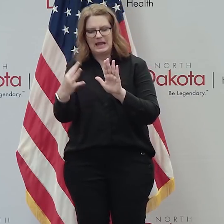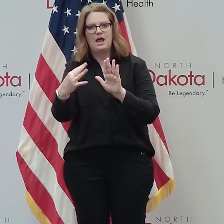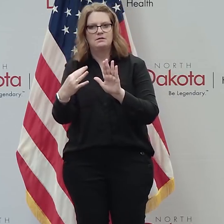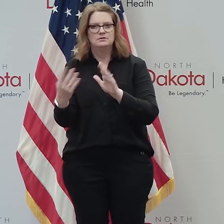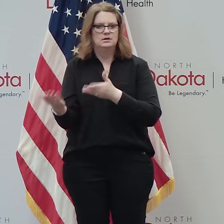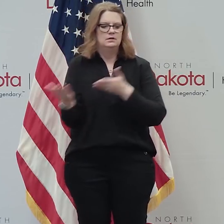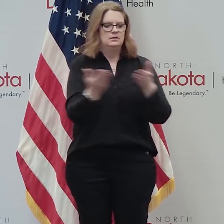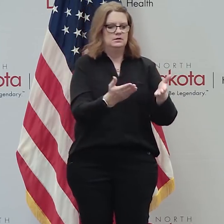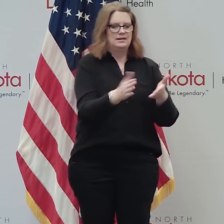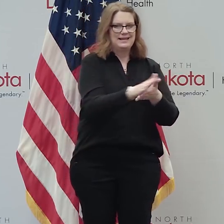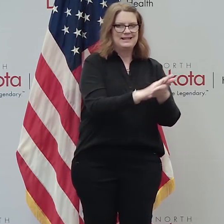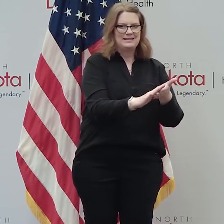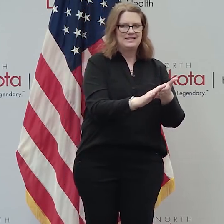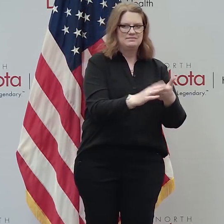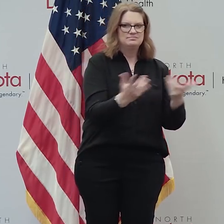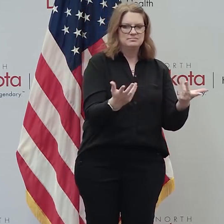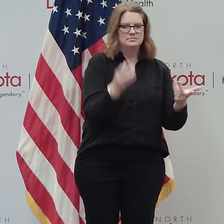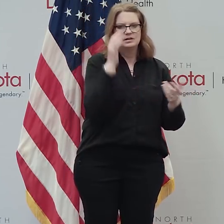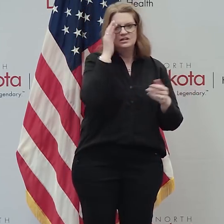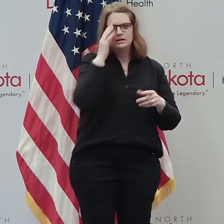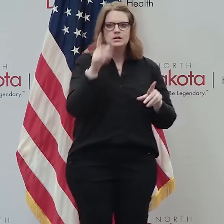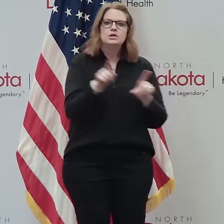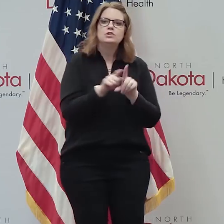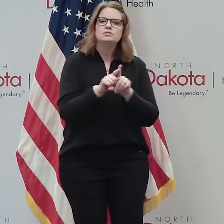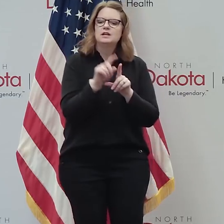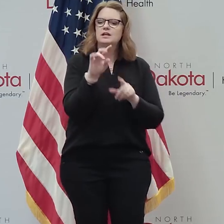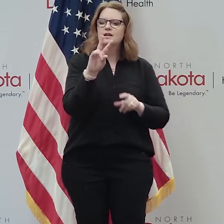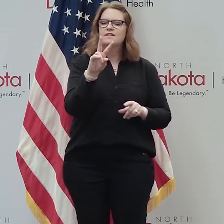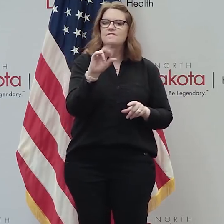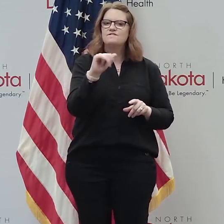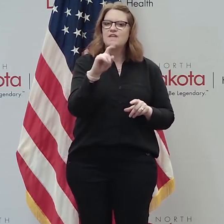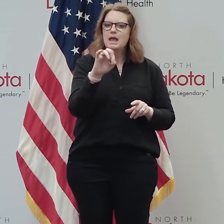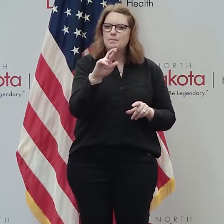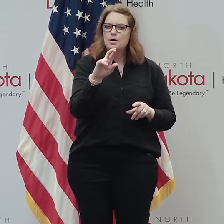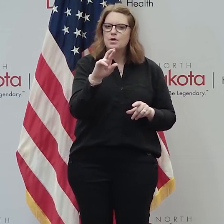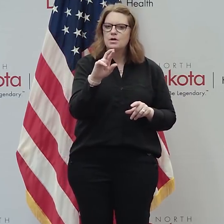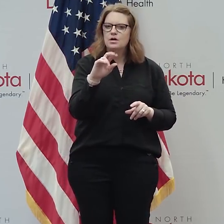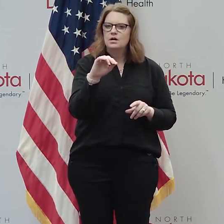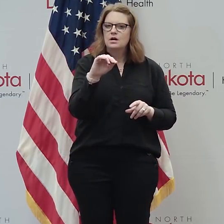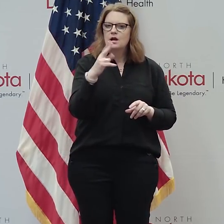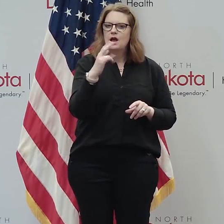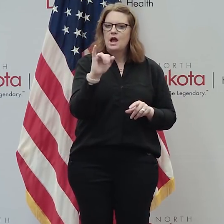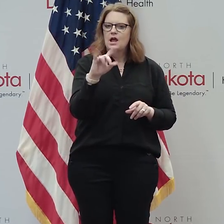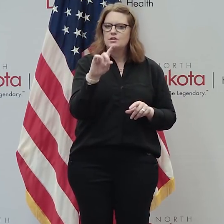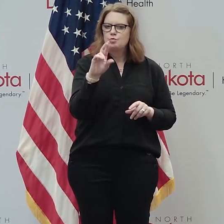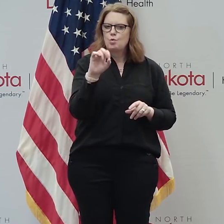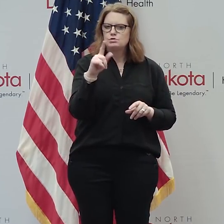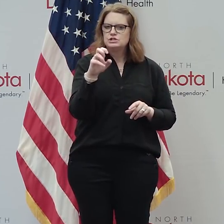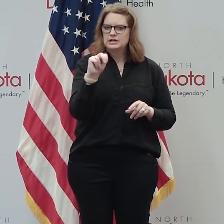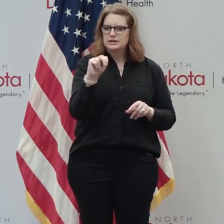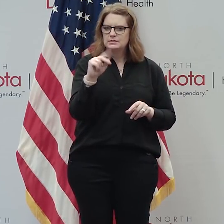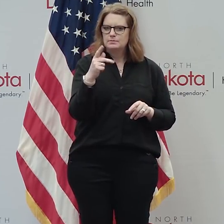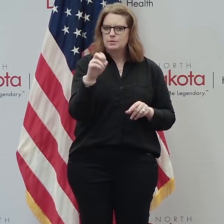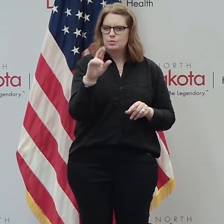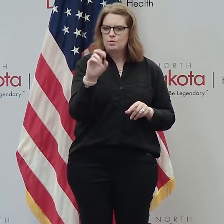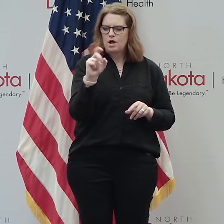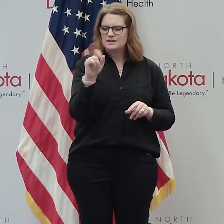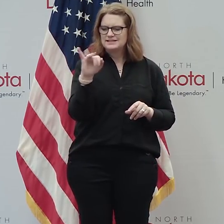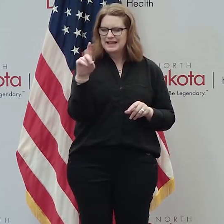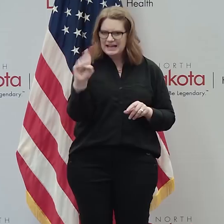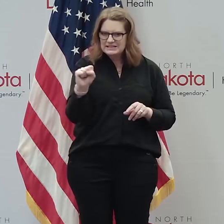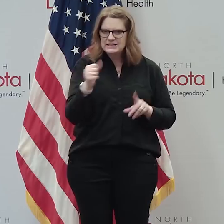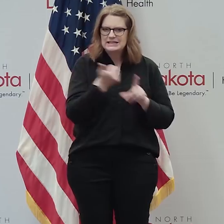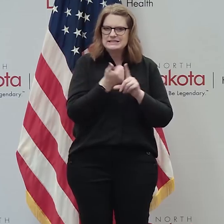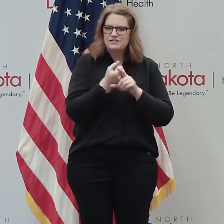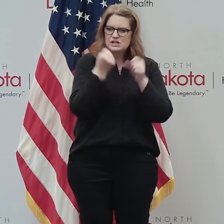is exciting because they're using concentrated vapor phase hydrogen peroxide. It's been validated. They keep it at a